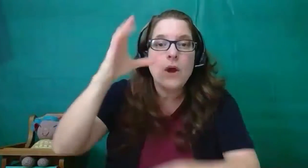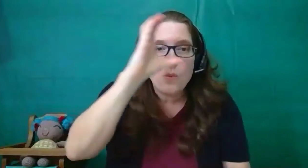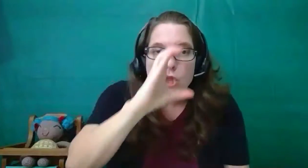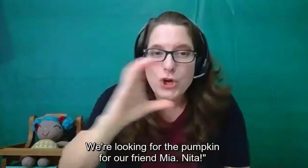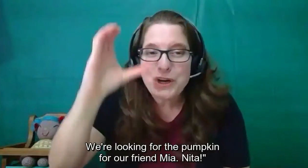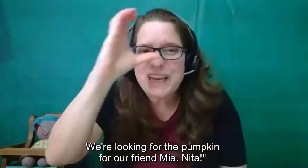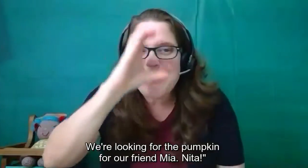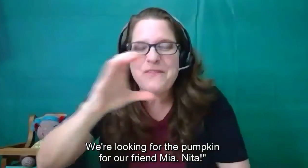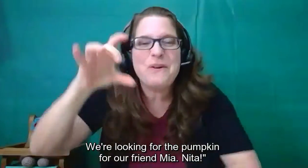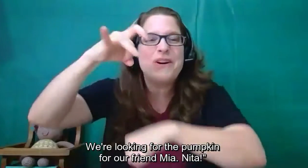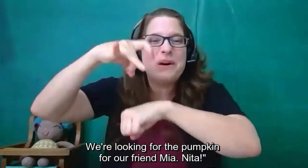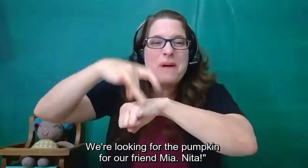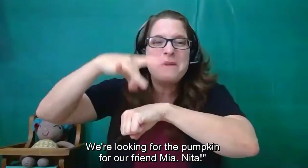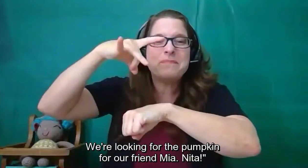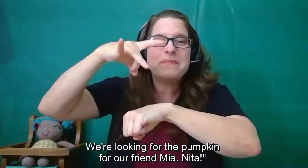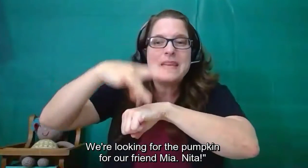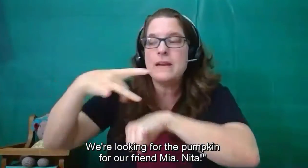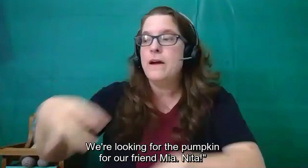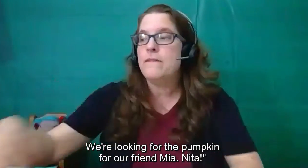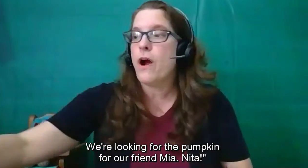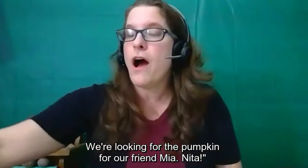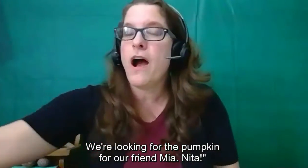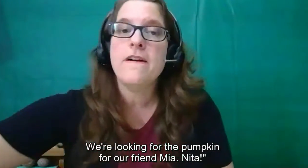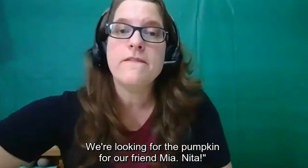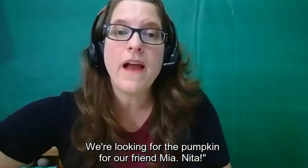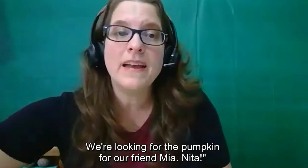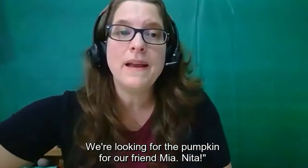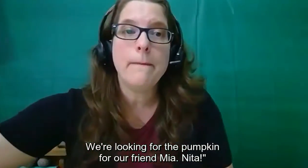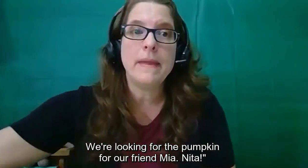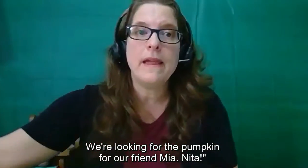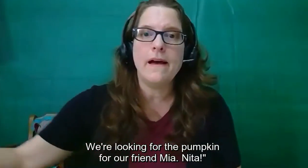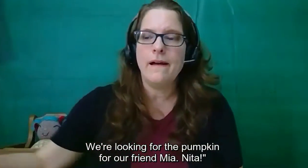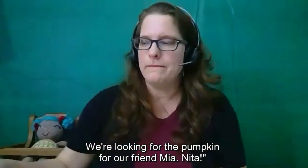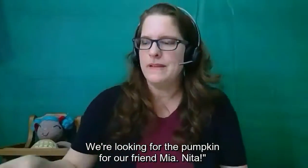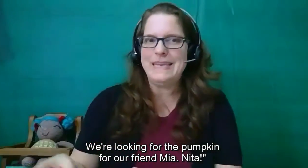We're looking for the pumpkin for our friend Nita.